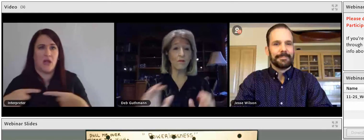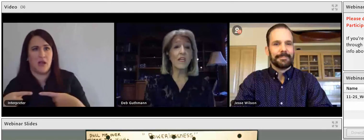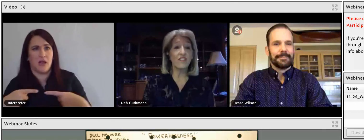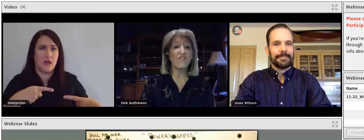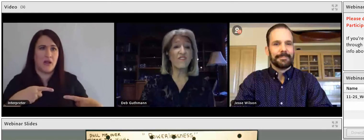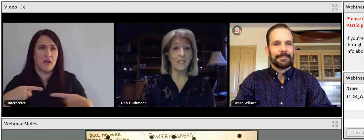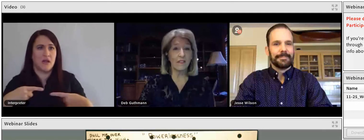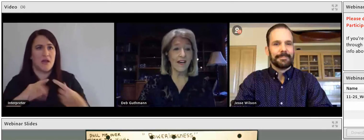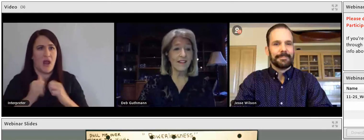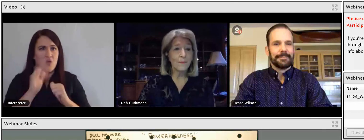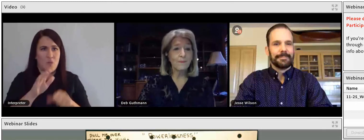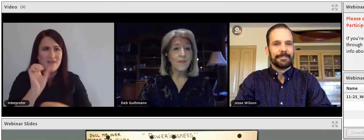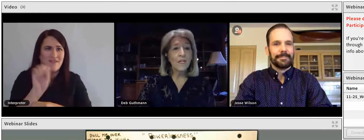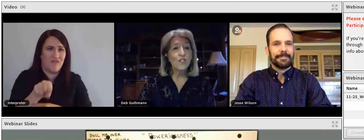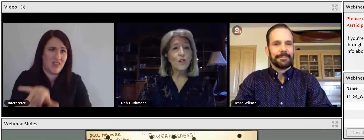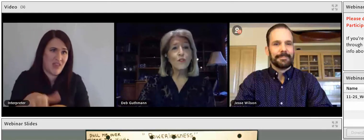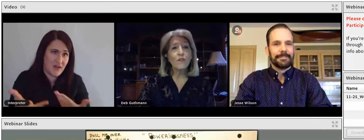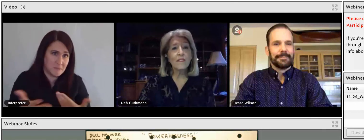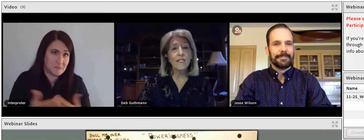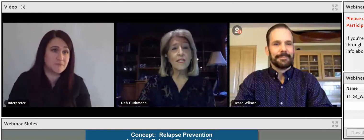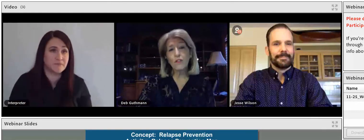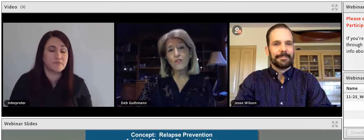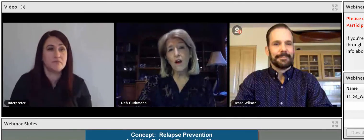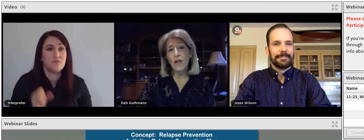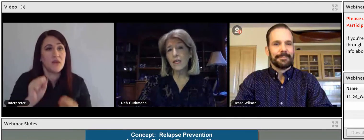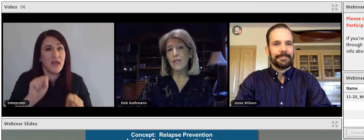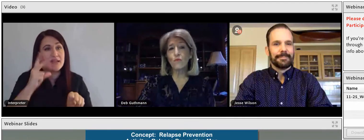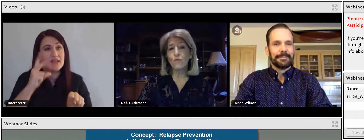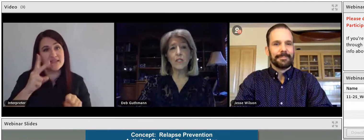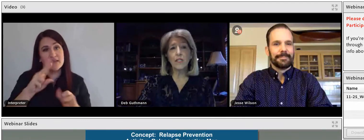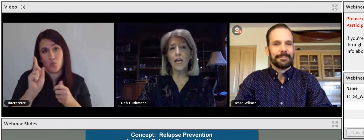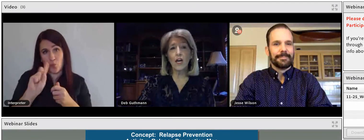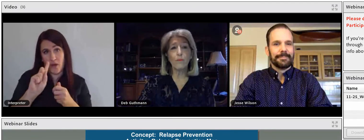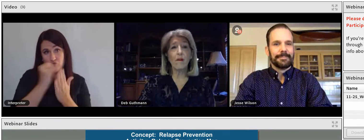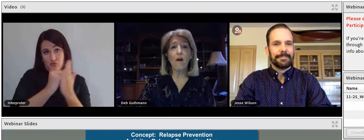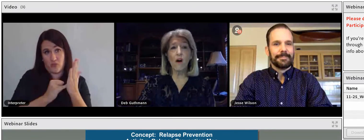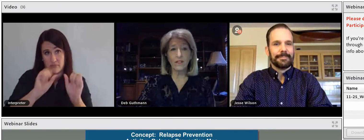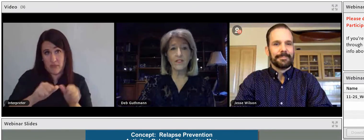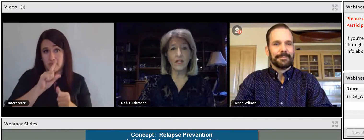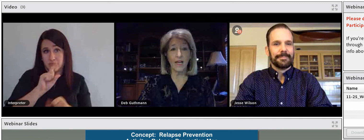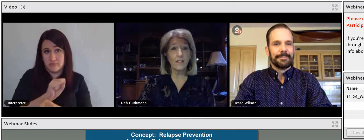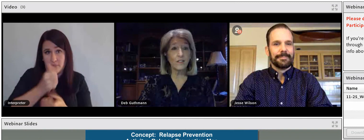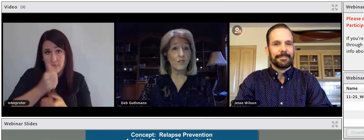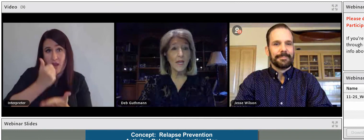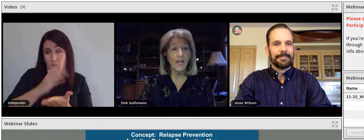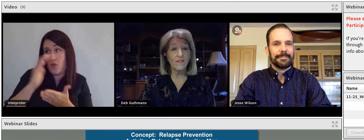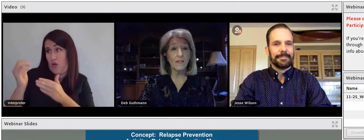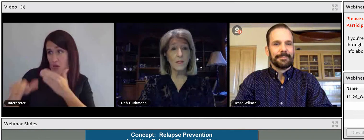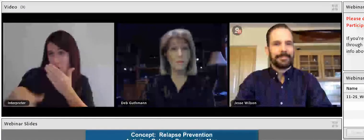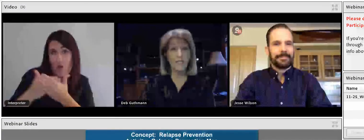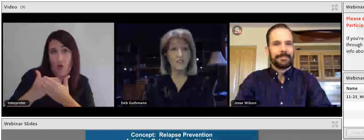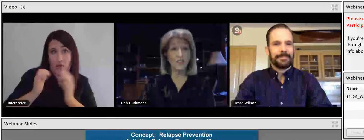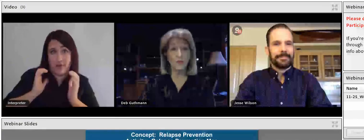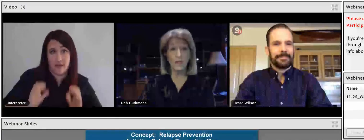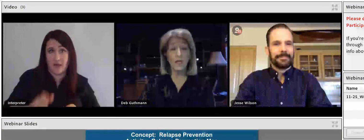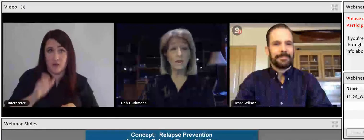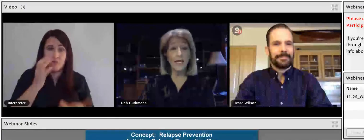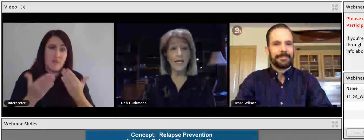you're going to defeat that. So you can see where drawing can really help all of the clients who may have